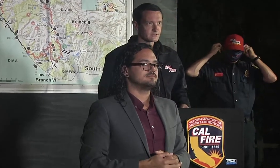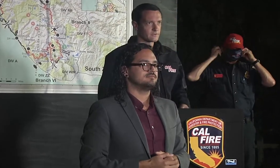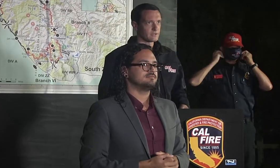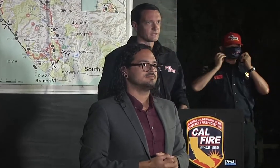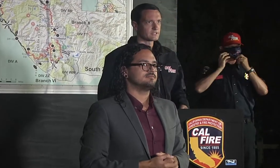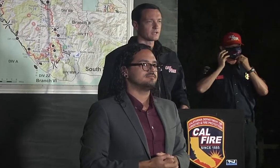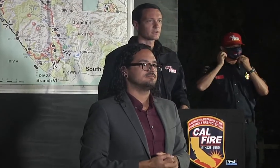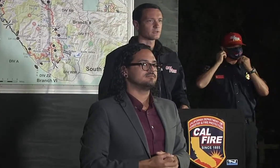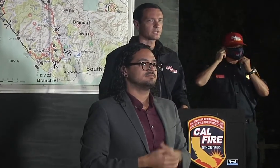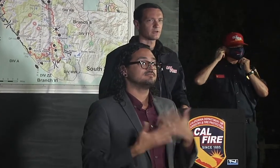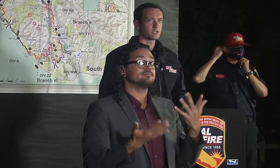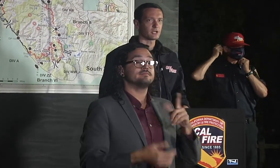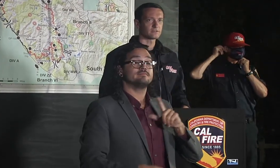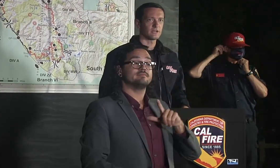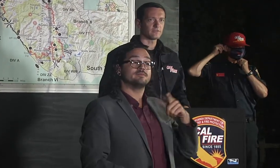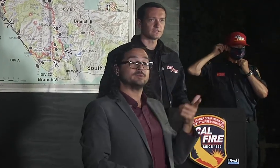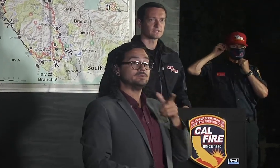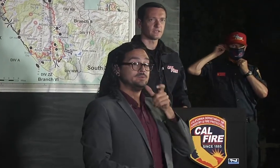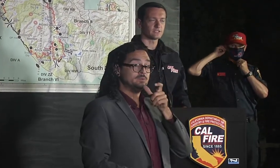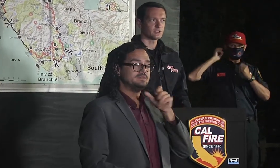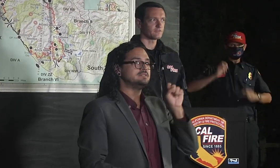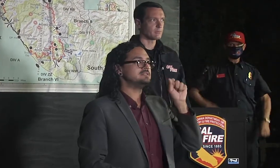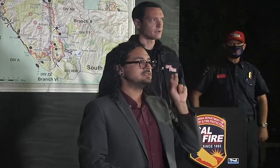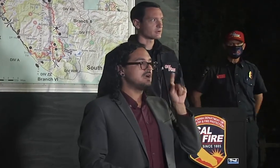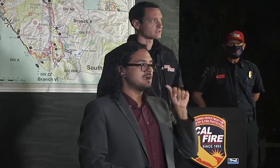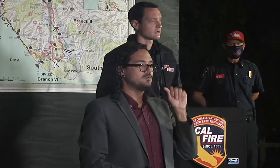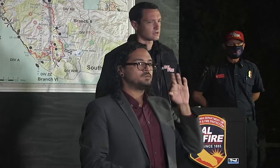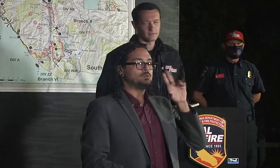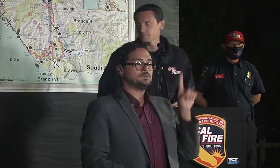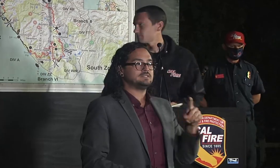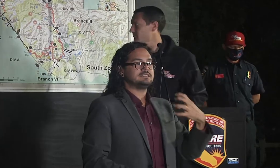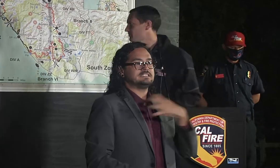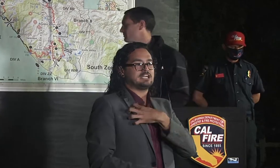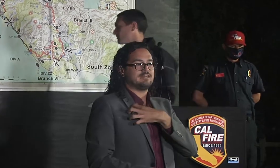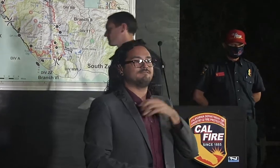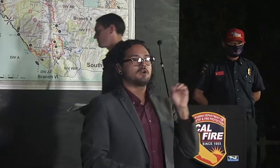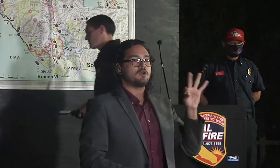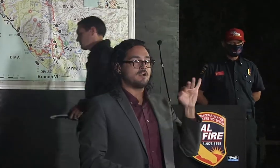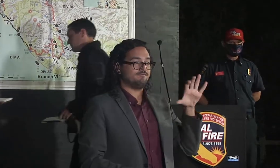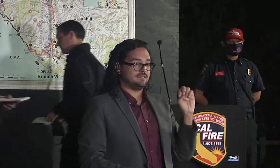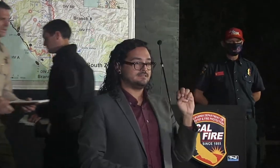Up next from the Santa Cruz County Sheriff's Office is Chief Deputy Chris Clark.